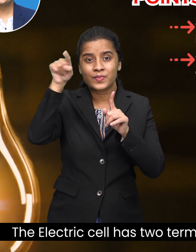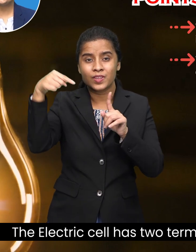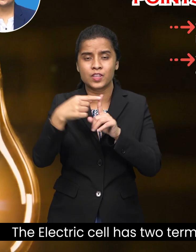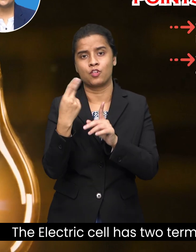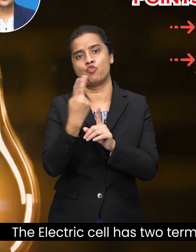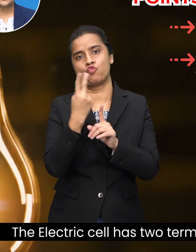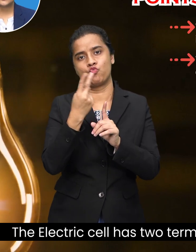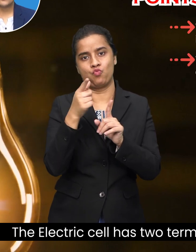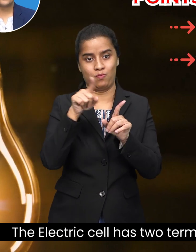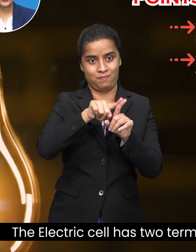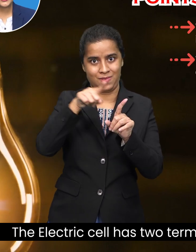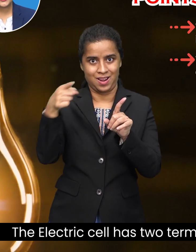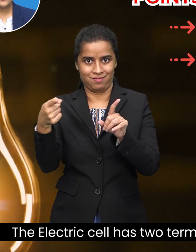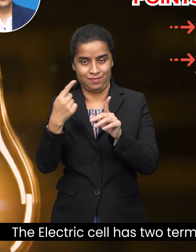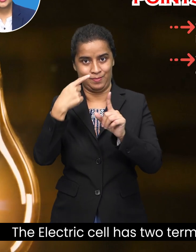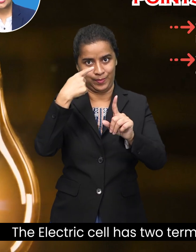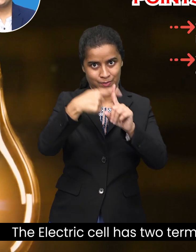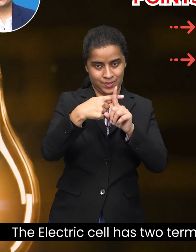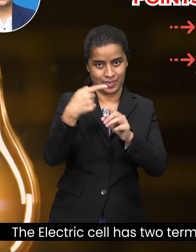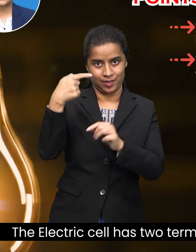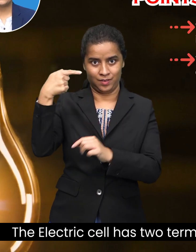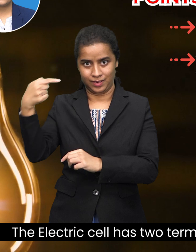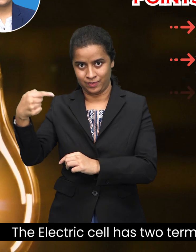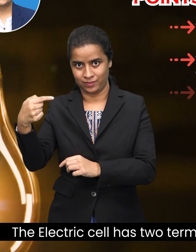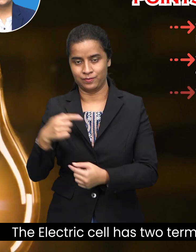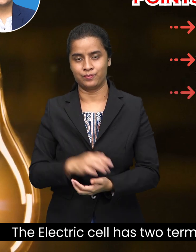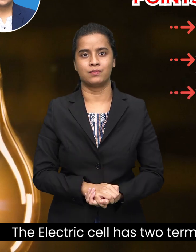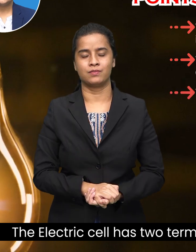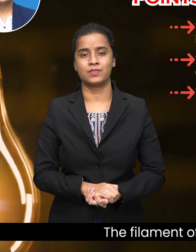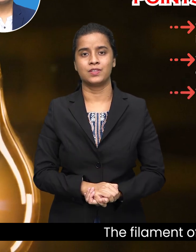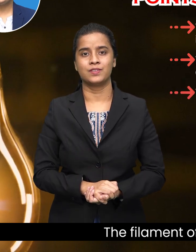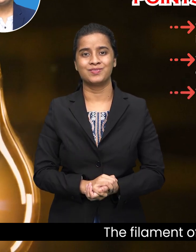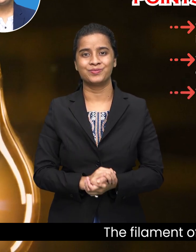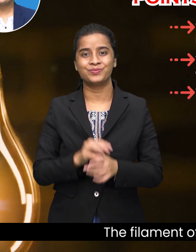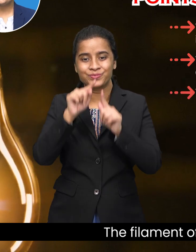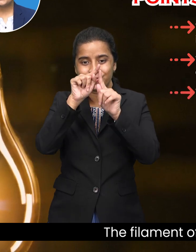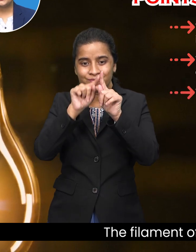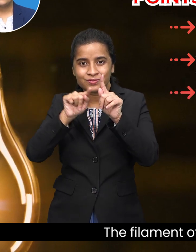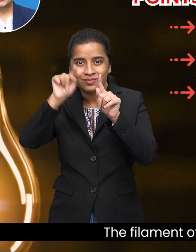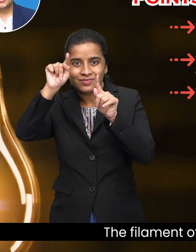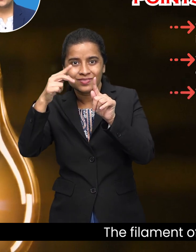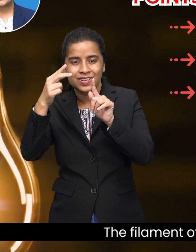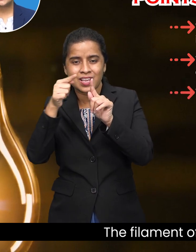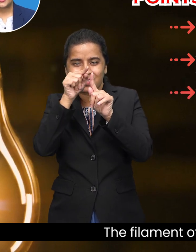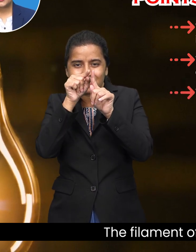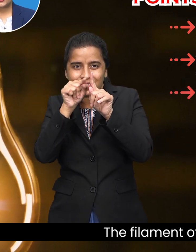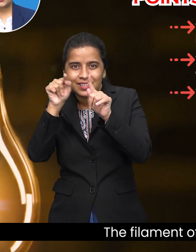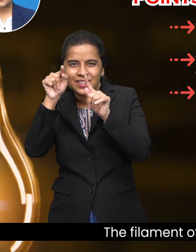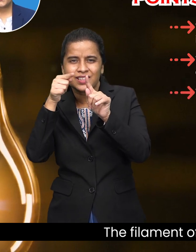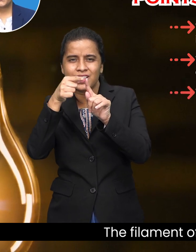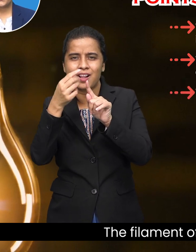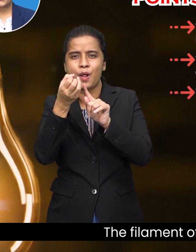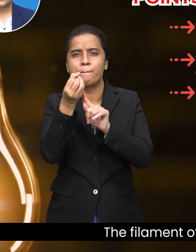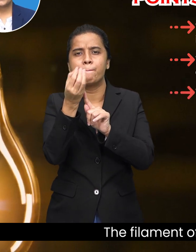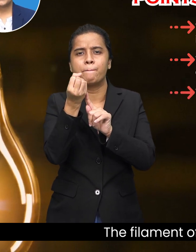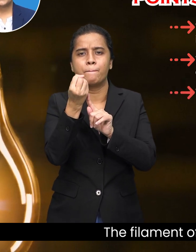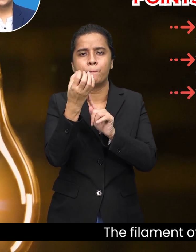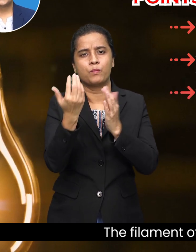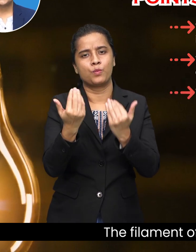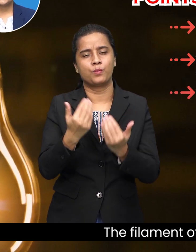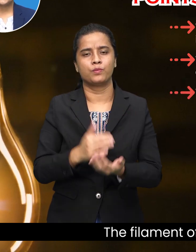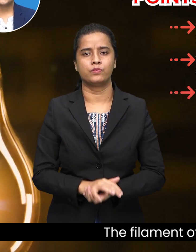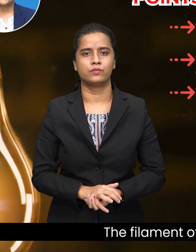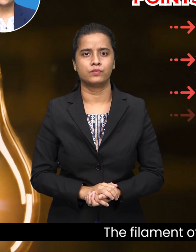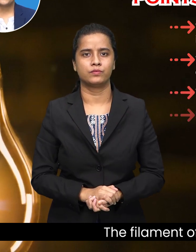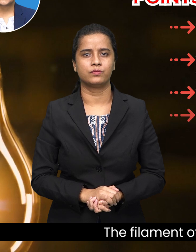has two terminals, positive and negative. The filament of the bulb emits light.